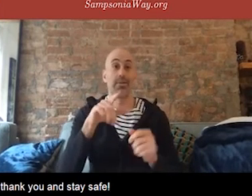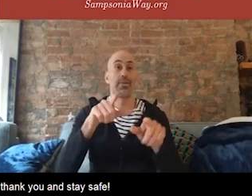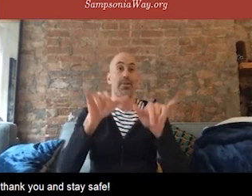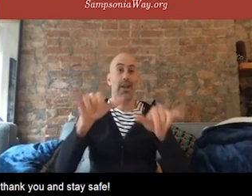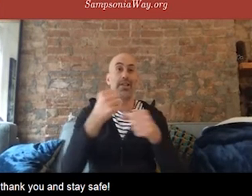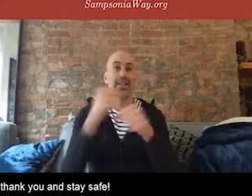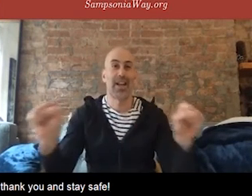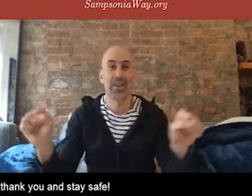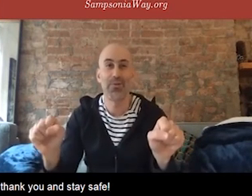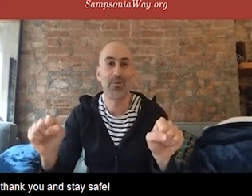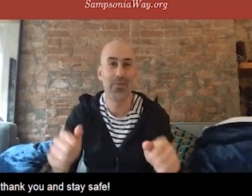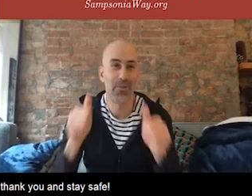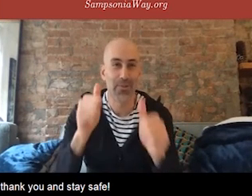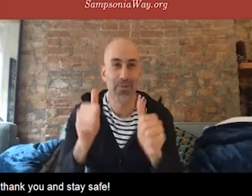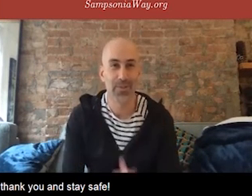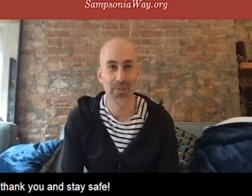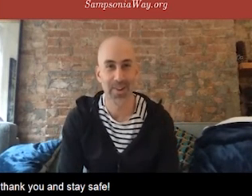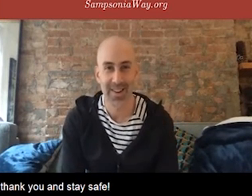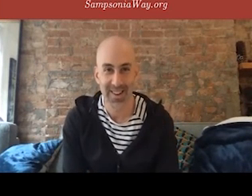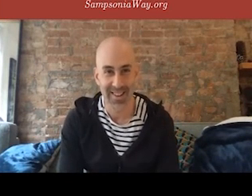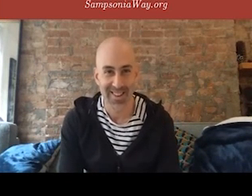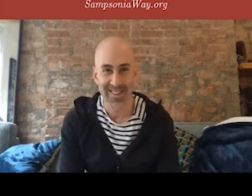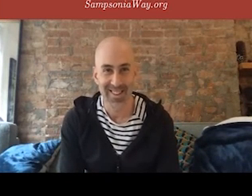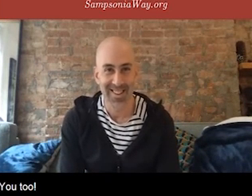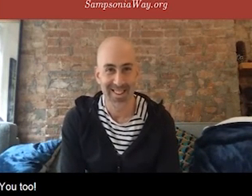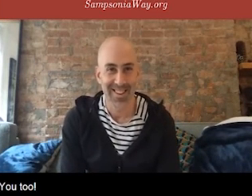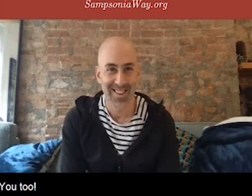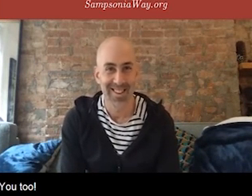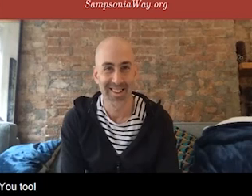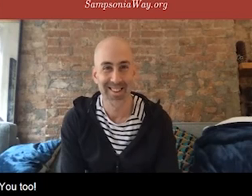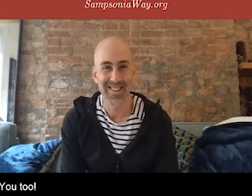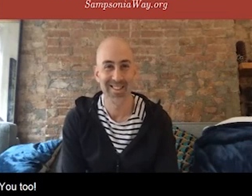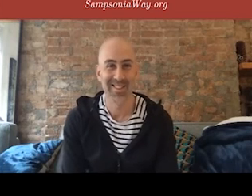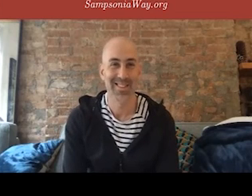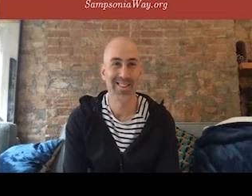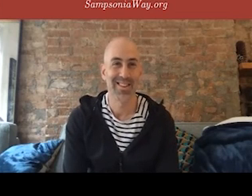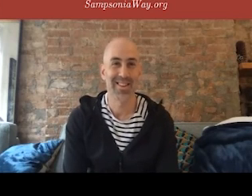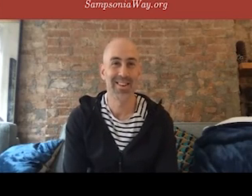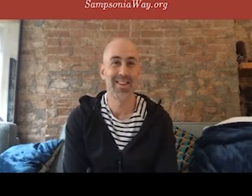it. And thank you. Stay safe. You too.